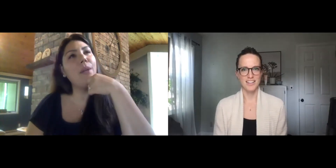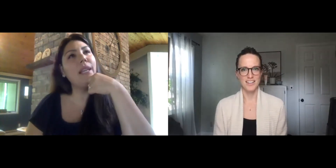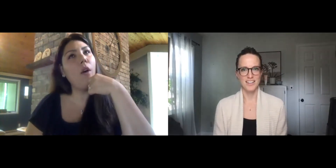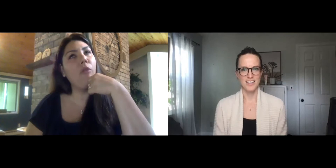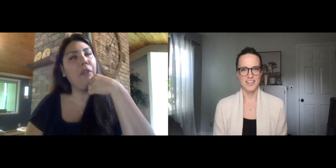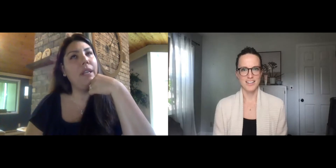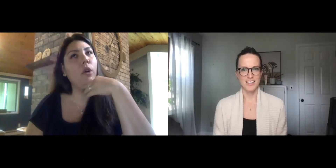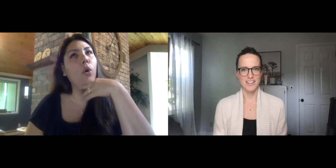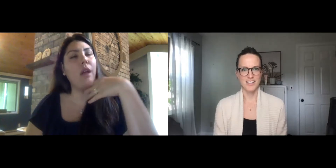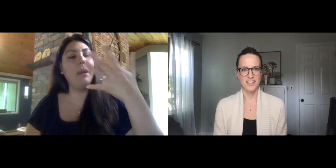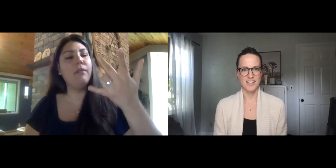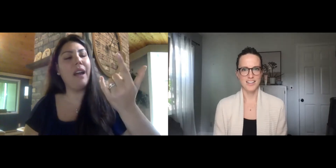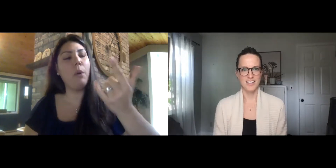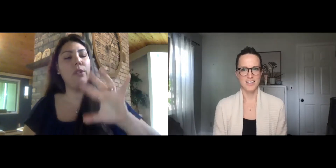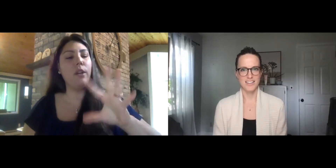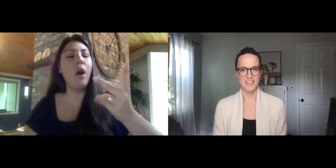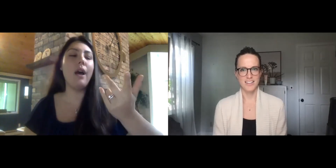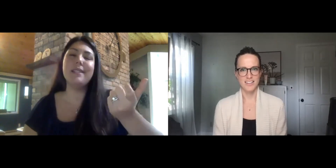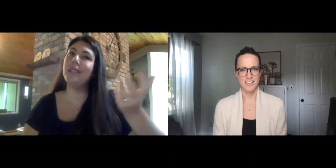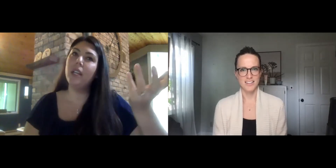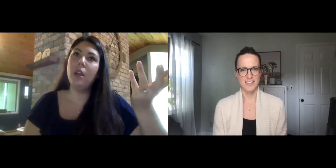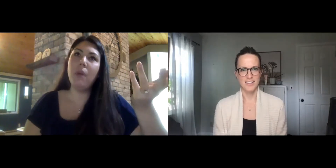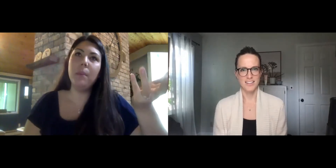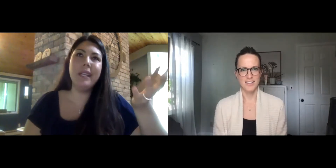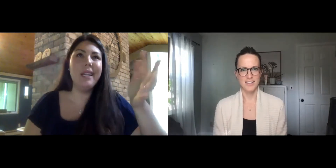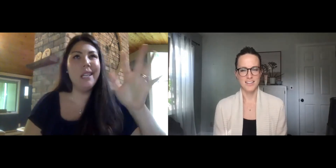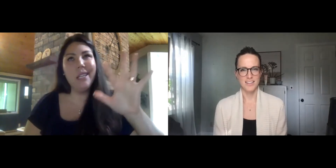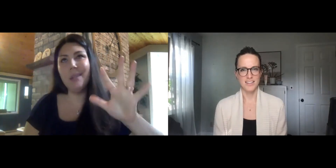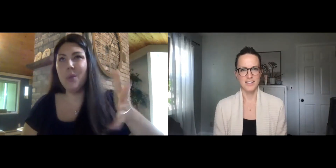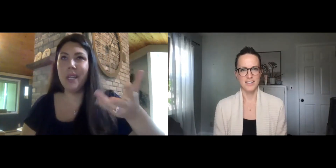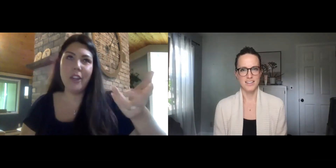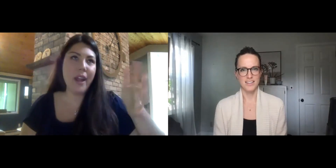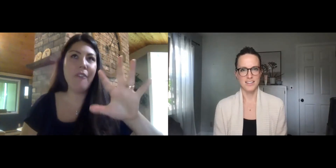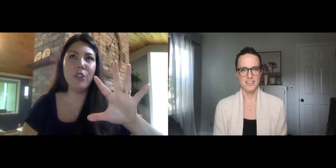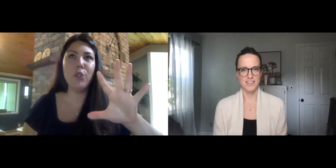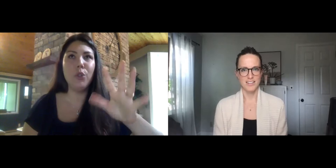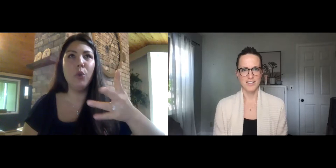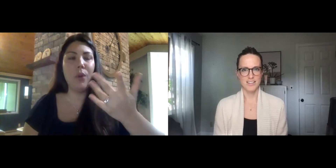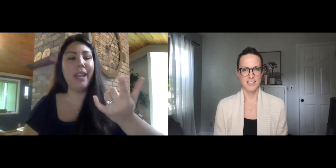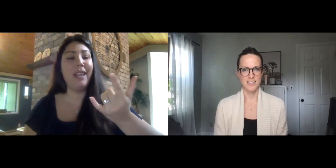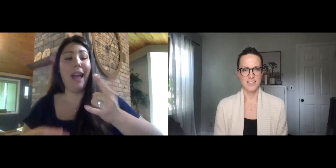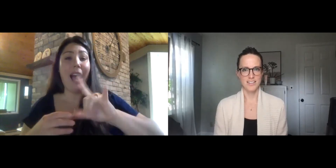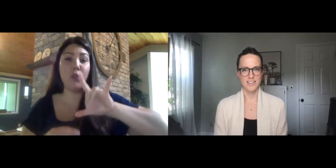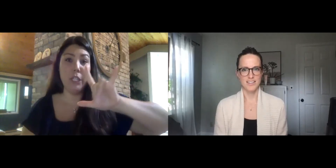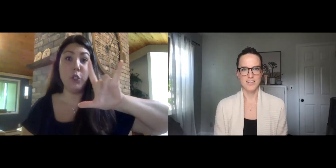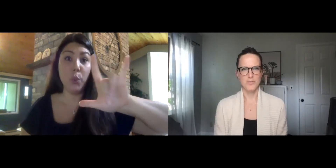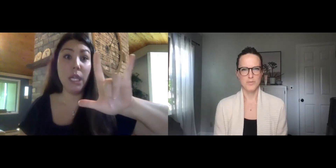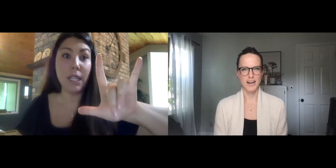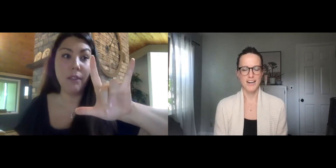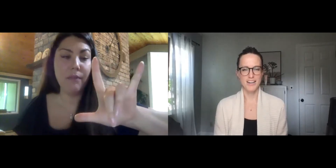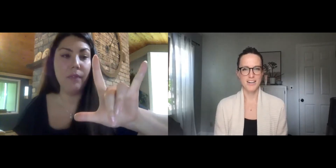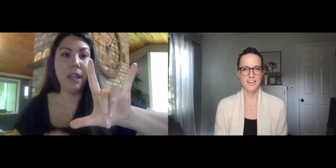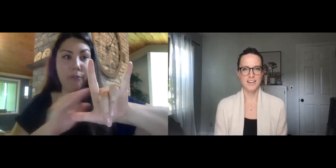I would say over a year old. I mean, fine motor skill wise, probably between 1.5 years and 2 when they can like actually do